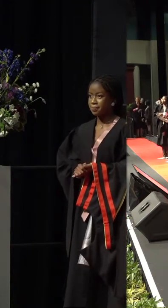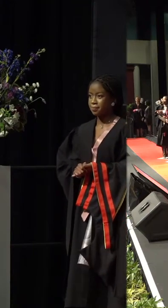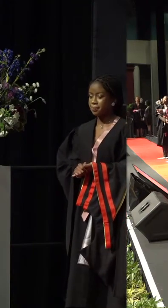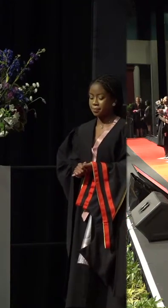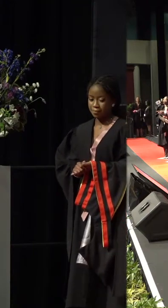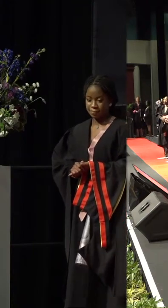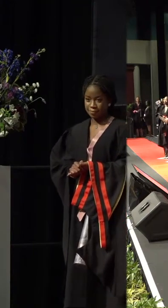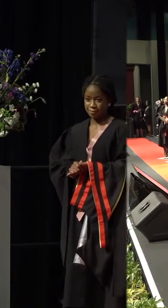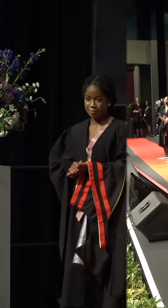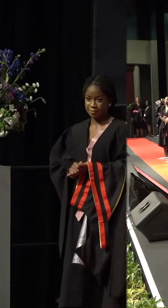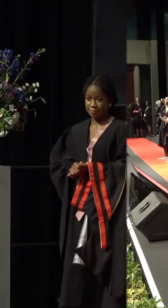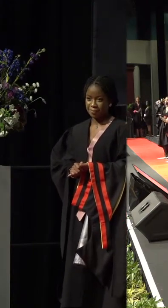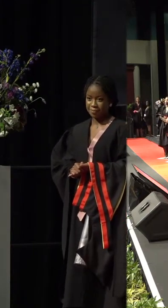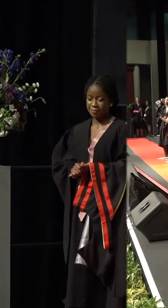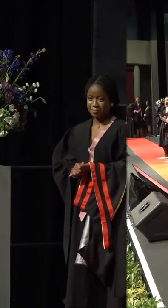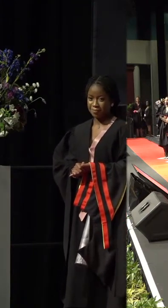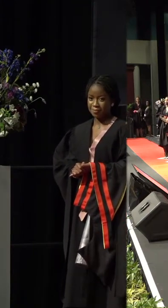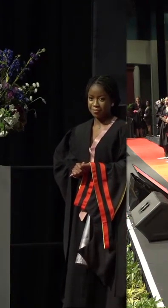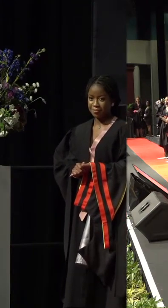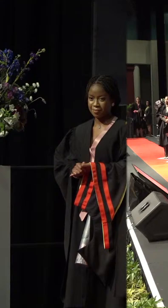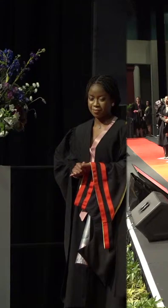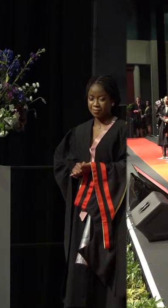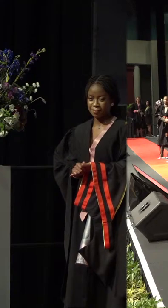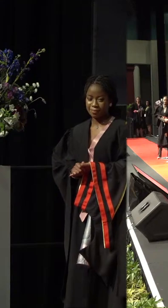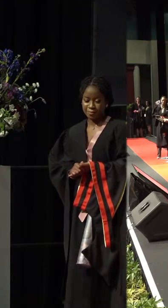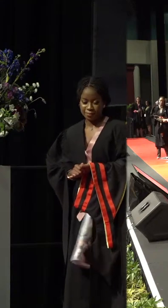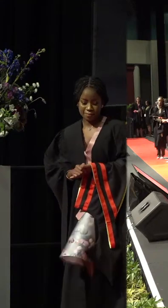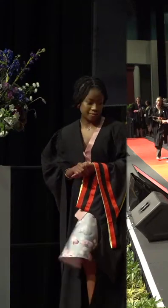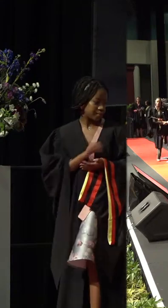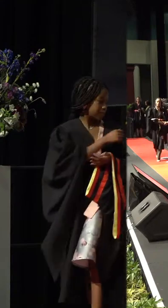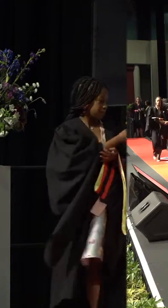Selondiwe Simbongo Kule Nzuza.